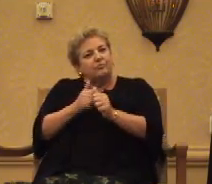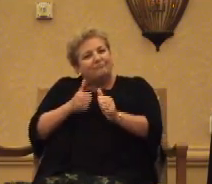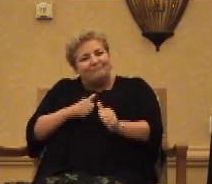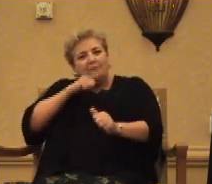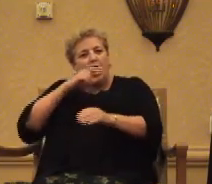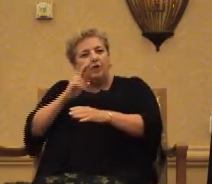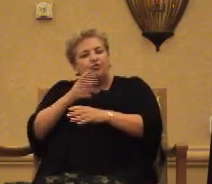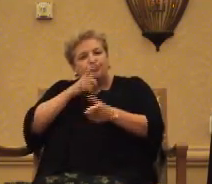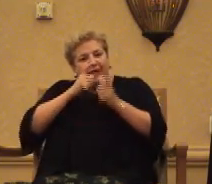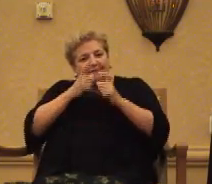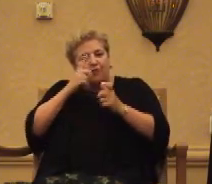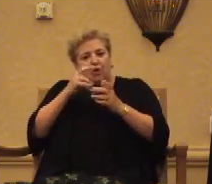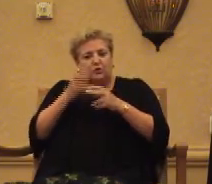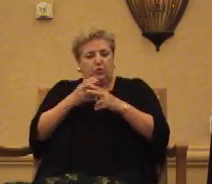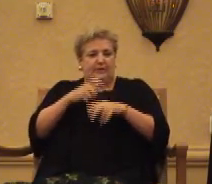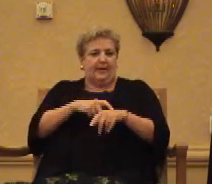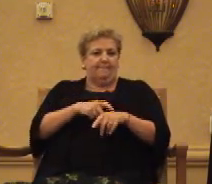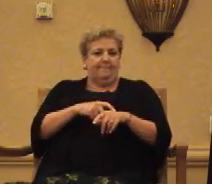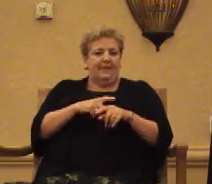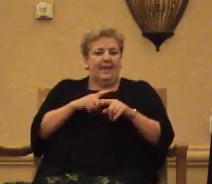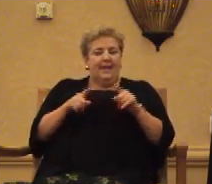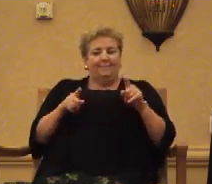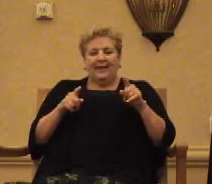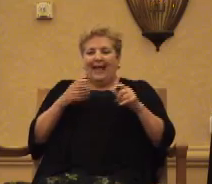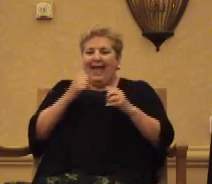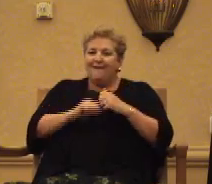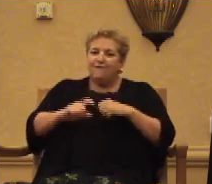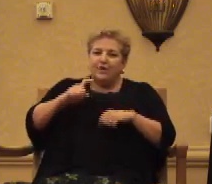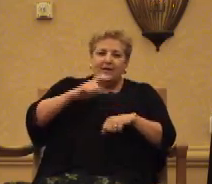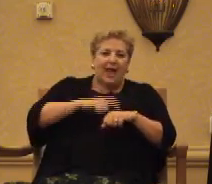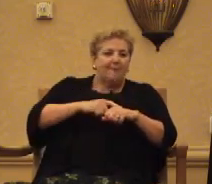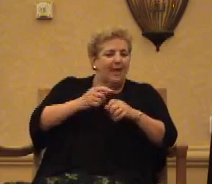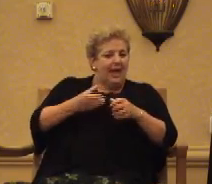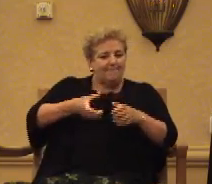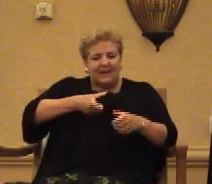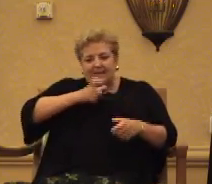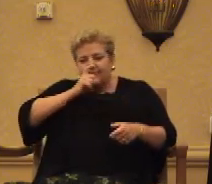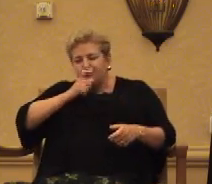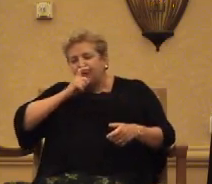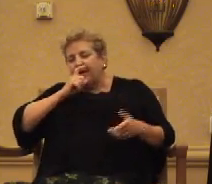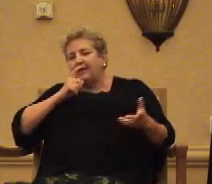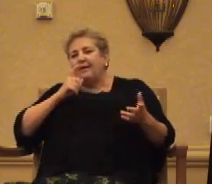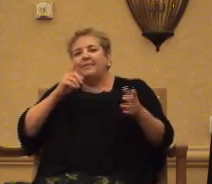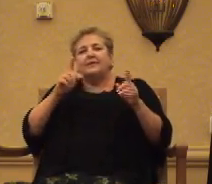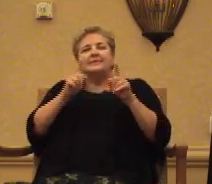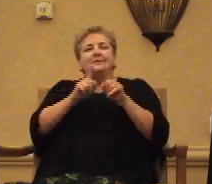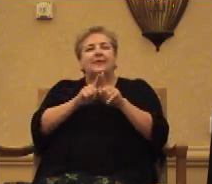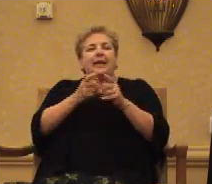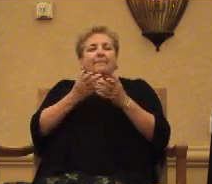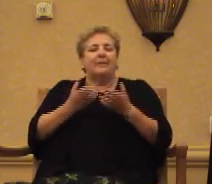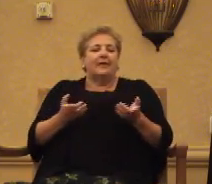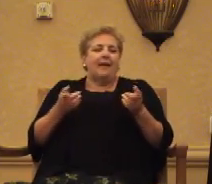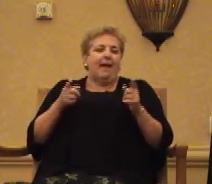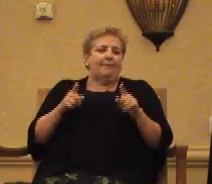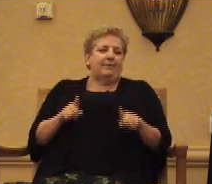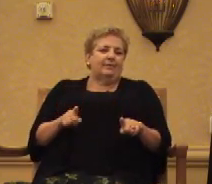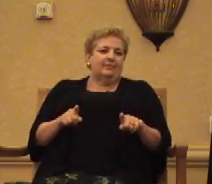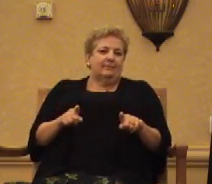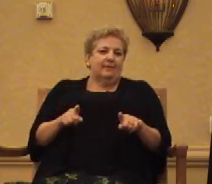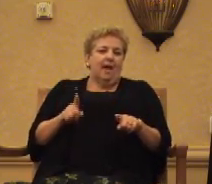was exactly like mine. Every time I picked up a drink, that same thing happened to me, is I couldn't stop.